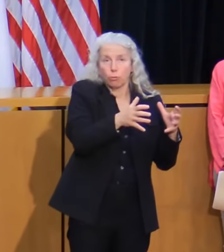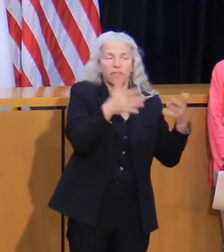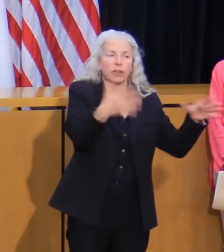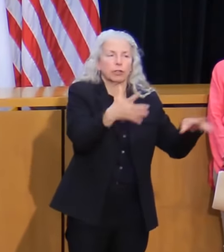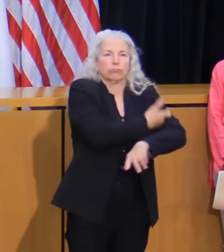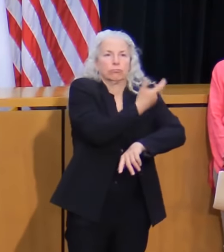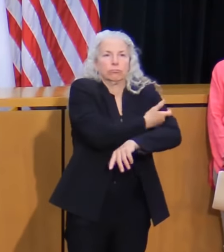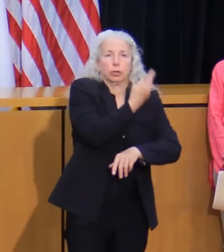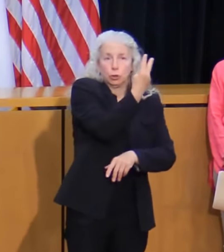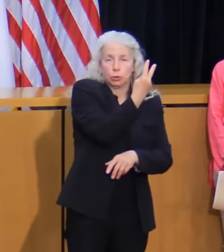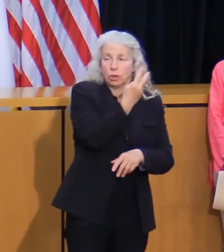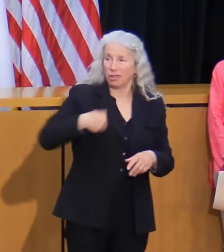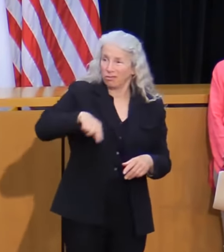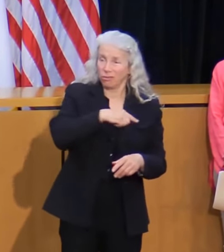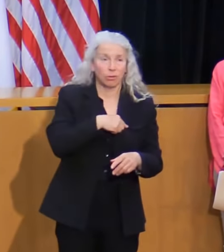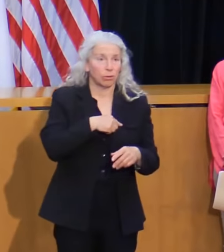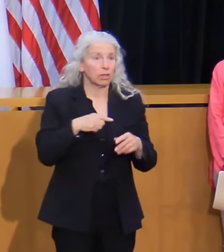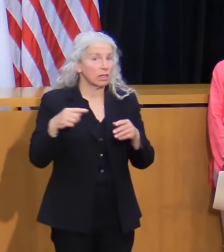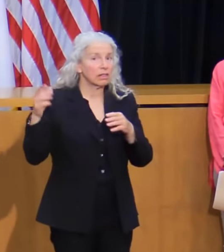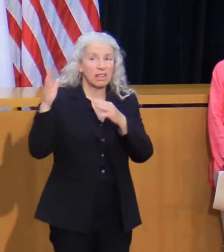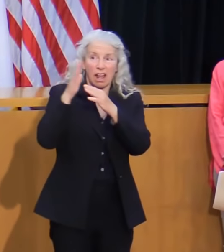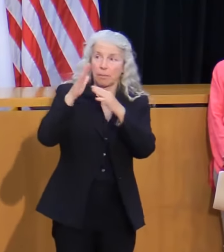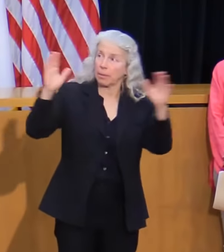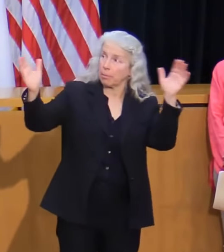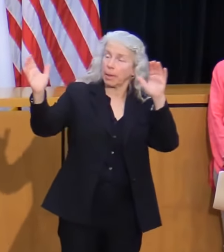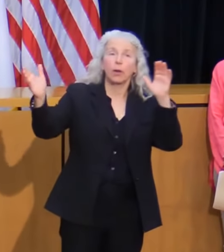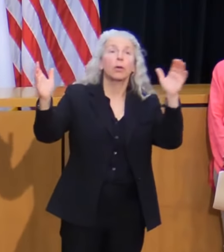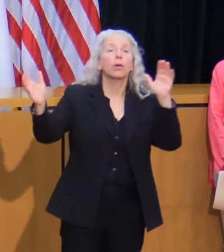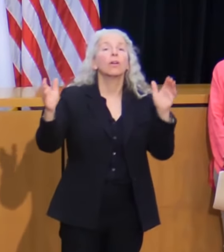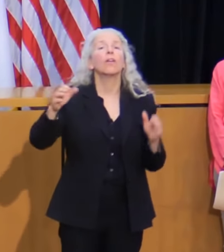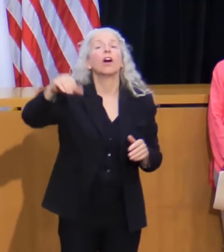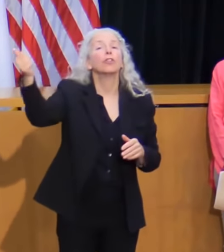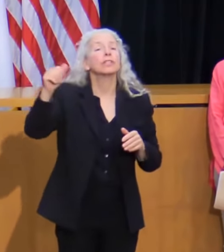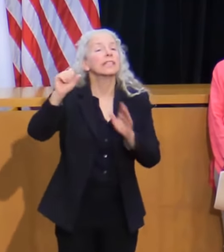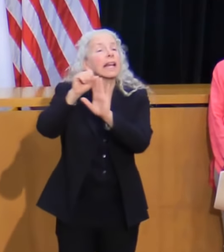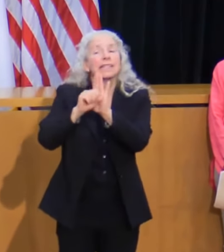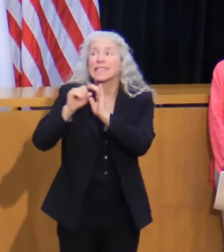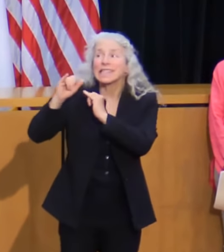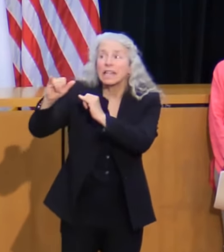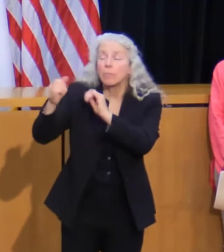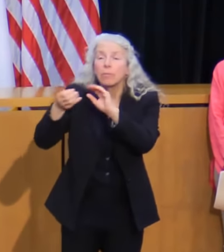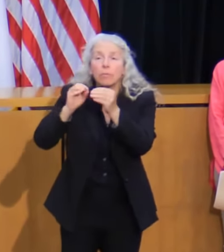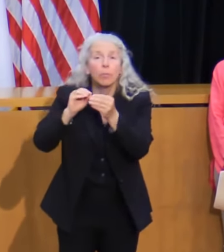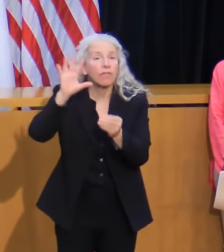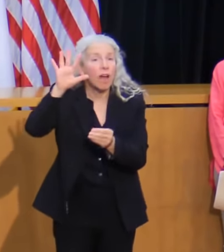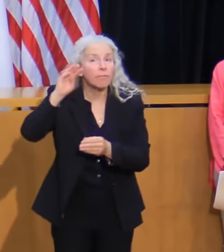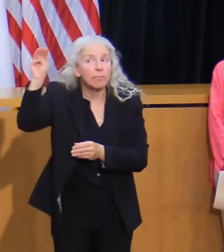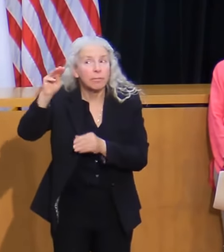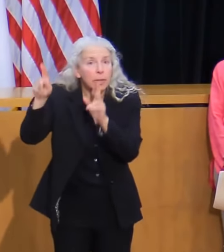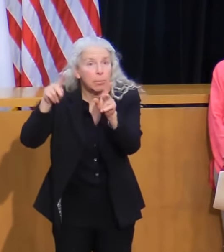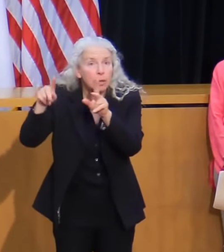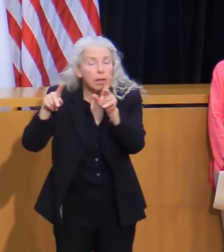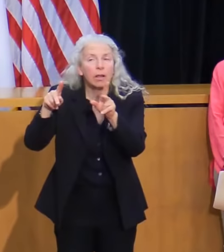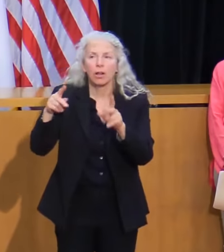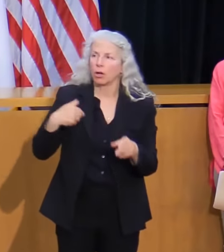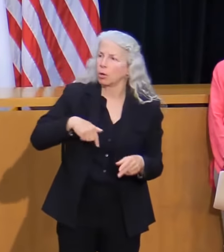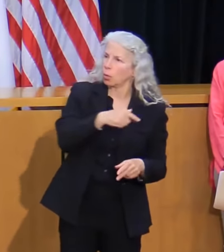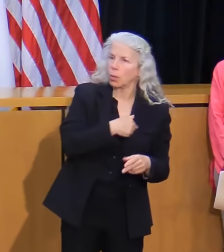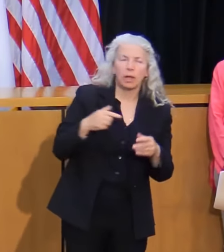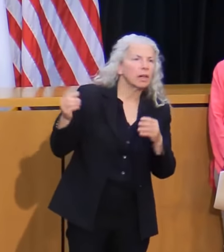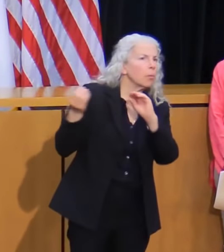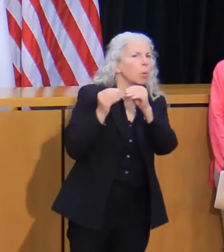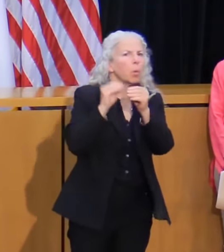terms of first doses and total doses administered per capita among states that have more than 5 million people. And as of this week,